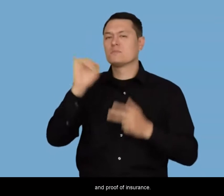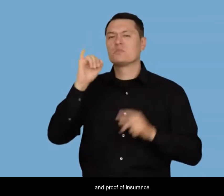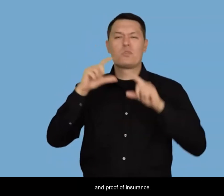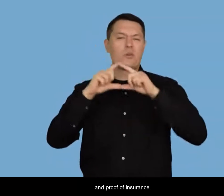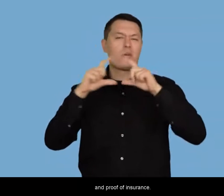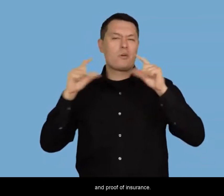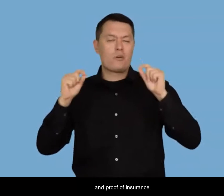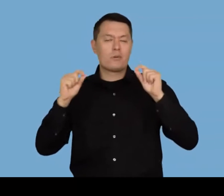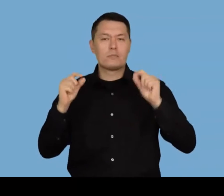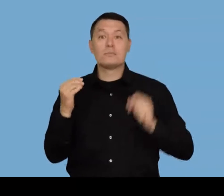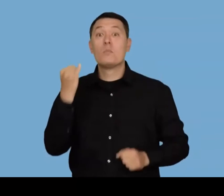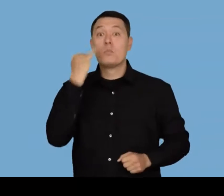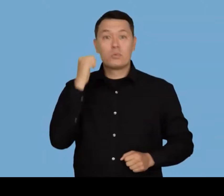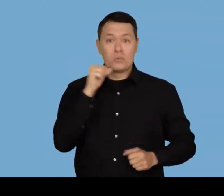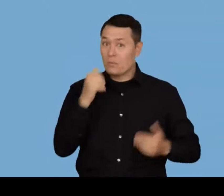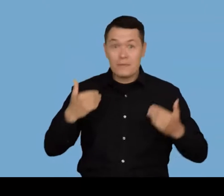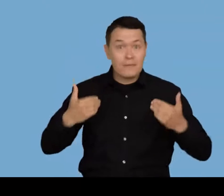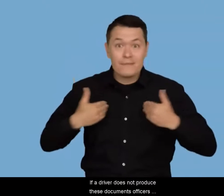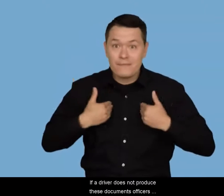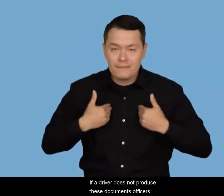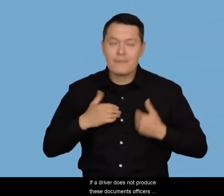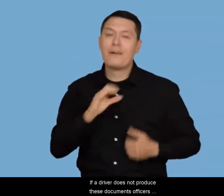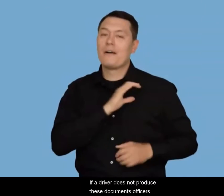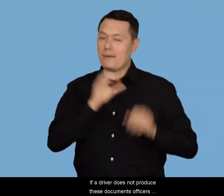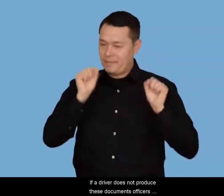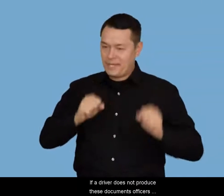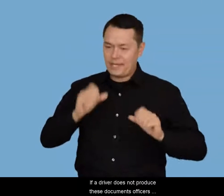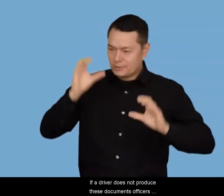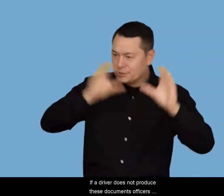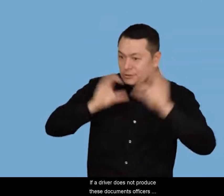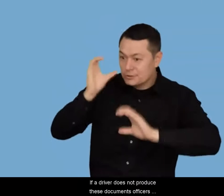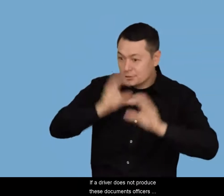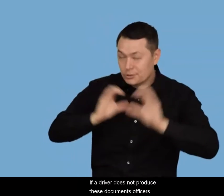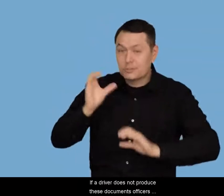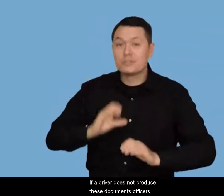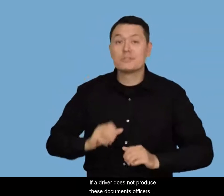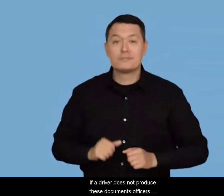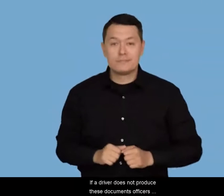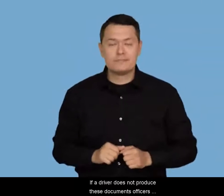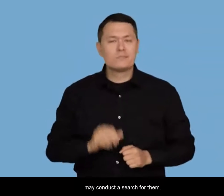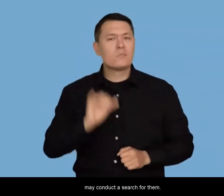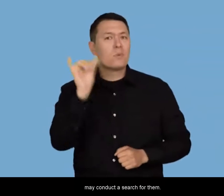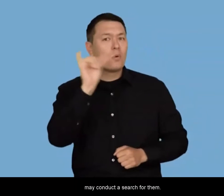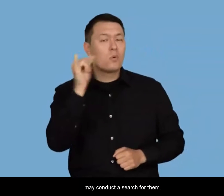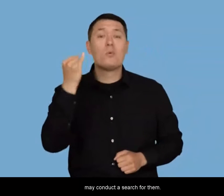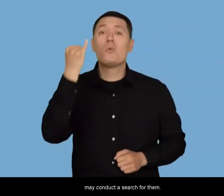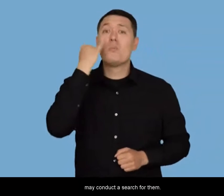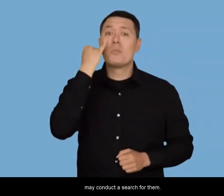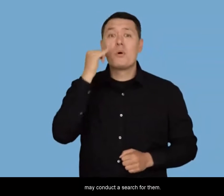proof of insurance. If a driver does not produce these documents, officers may conduct a search for